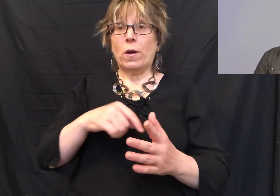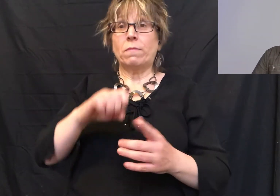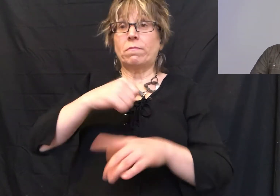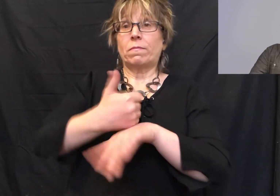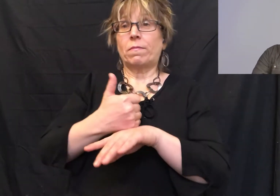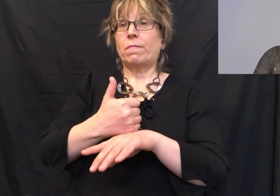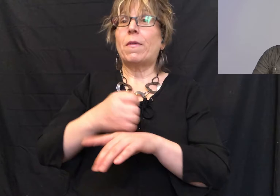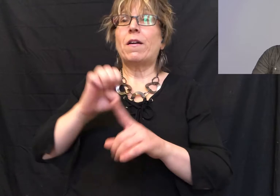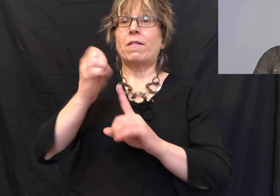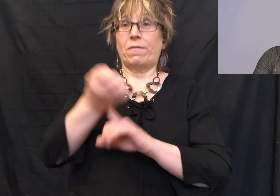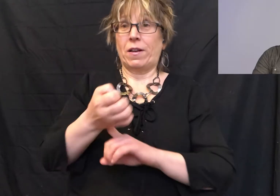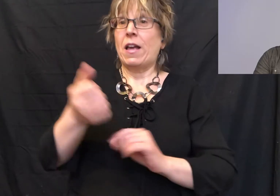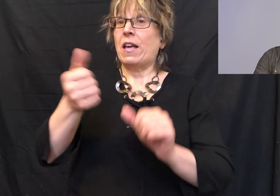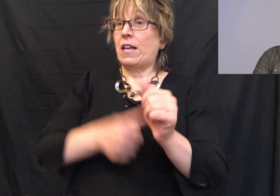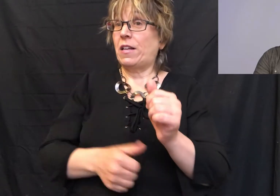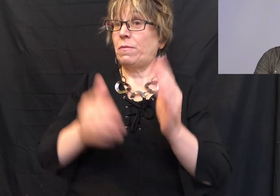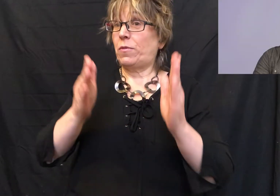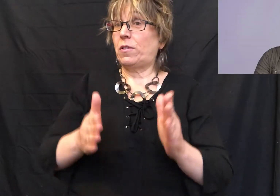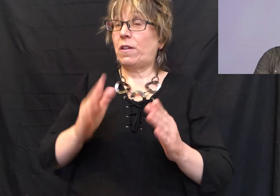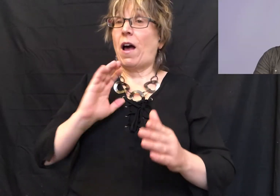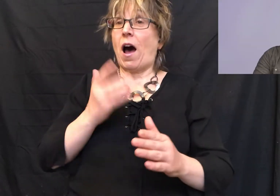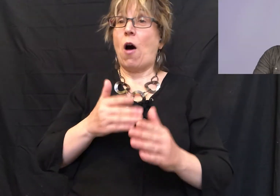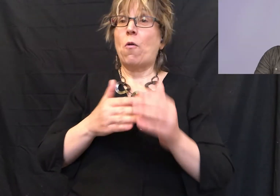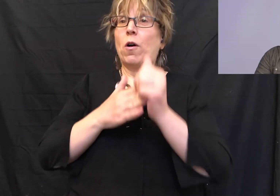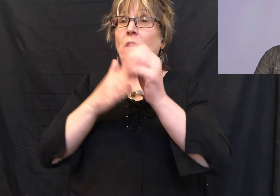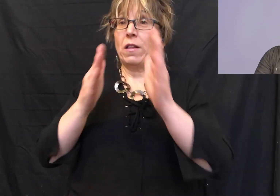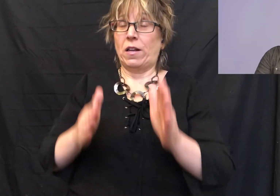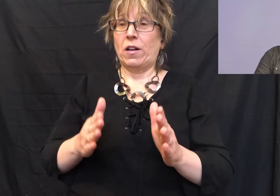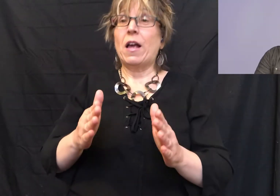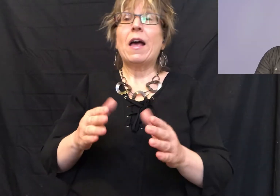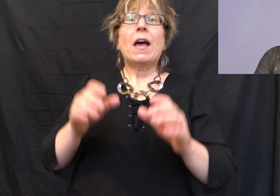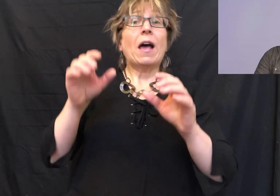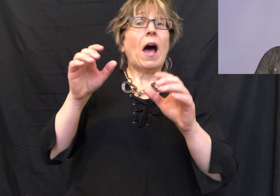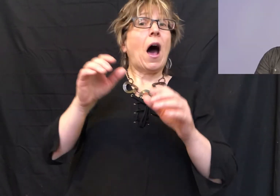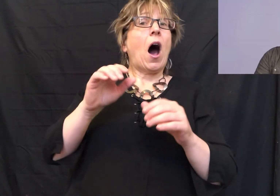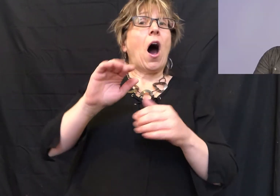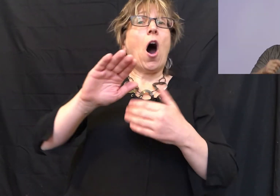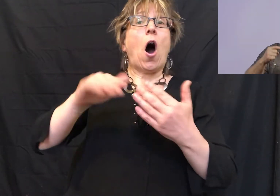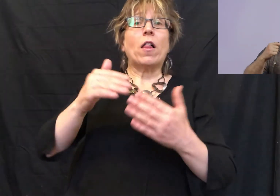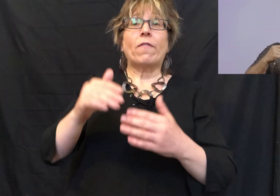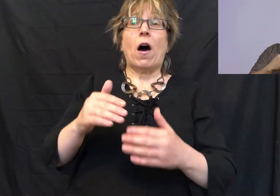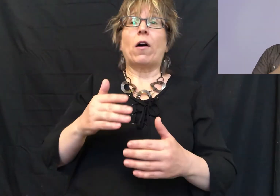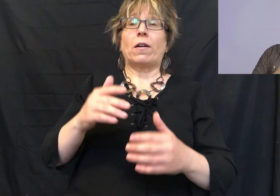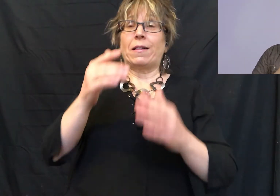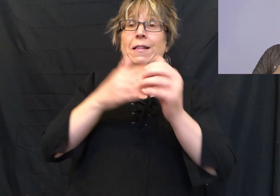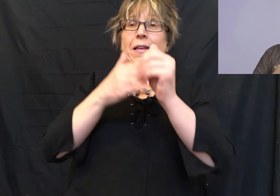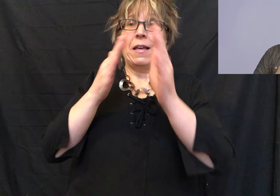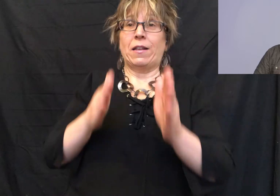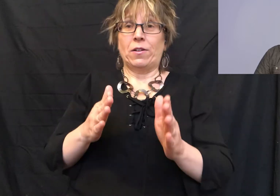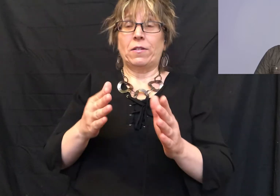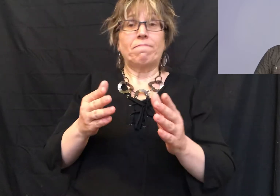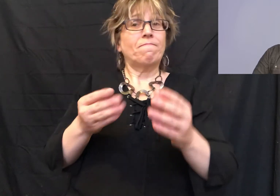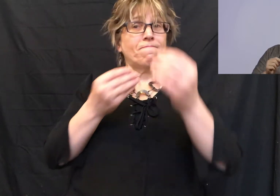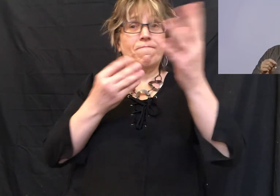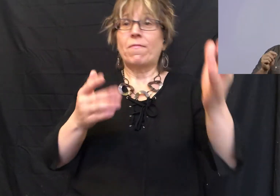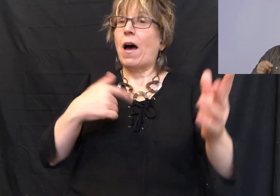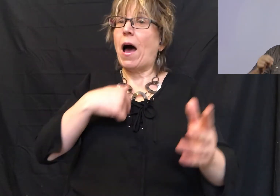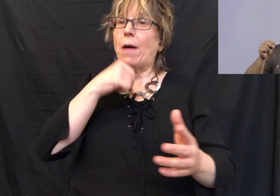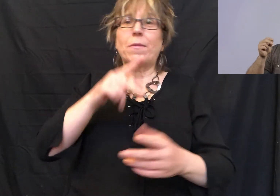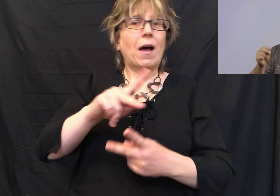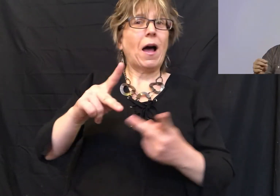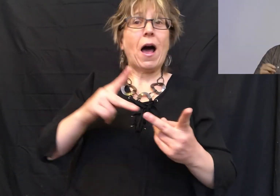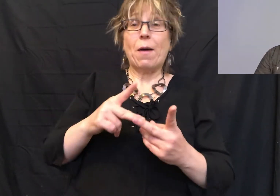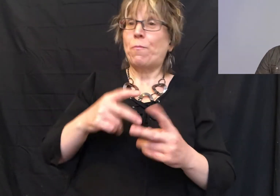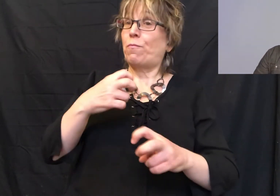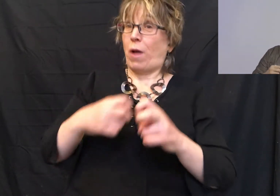be okay, because every single one of our leaders is willing to step up and say, I'm not perfect. I